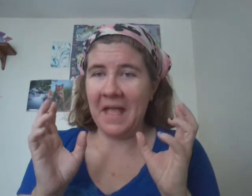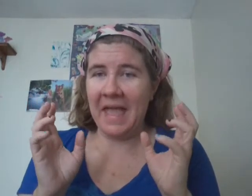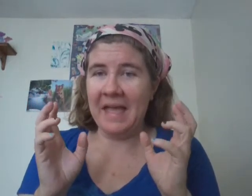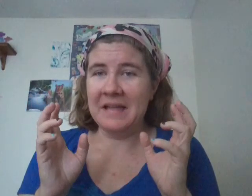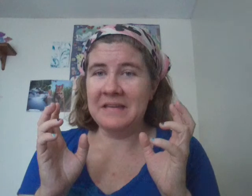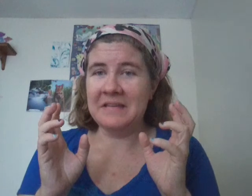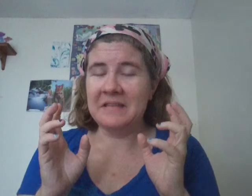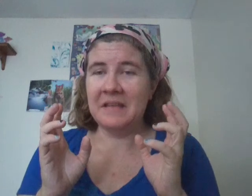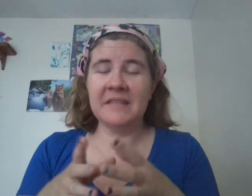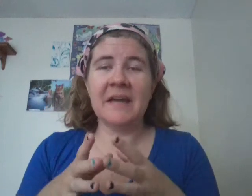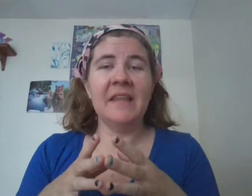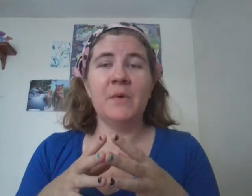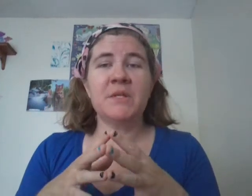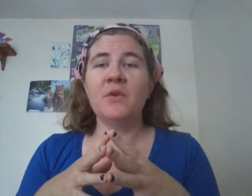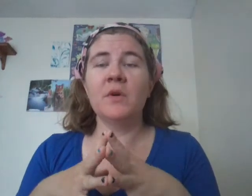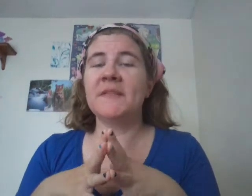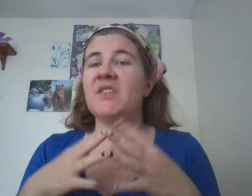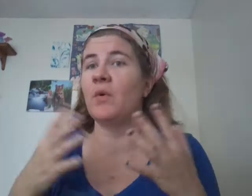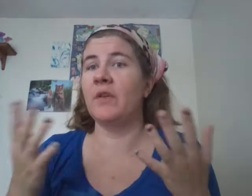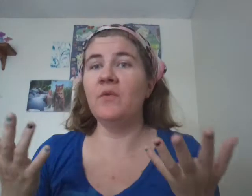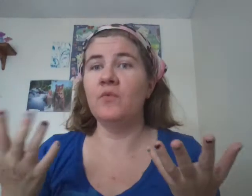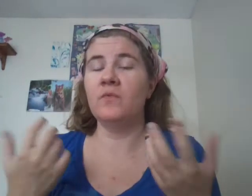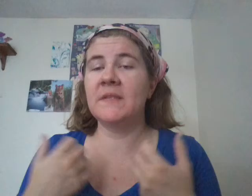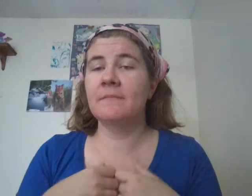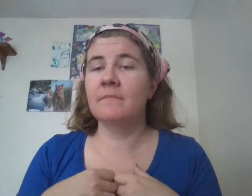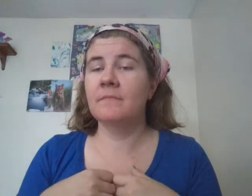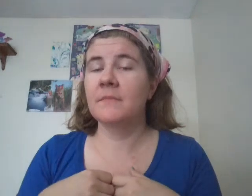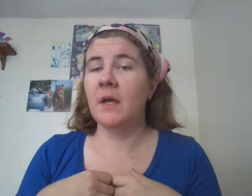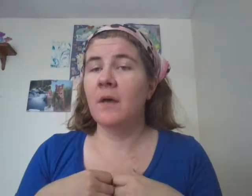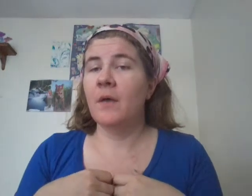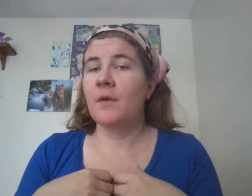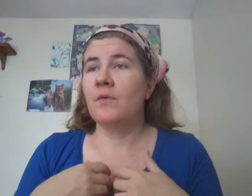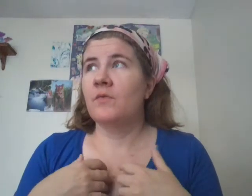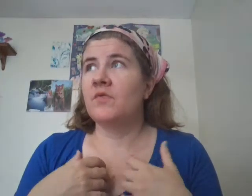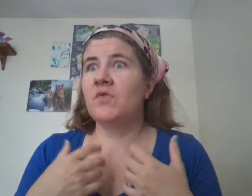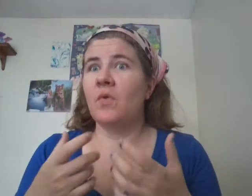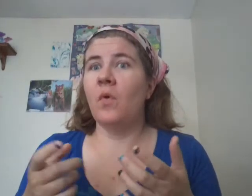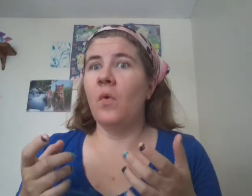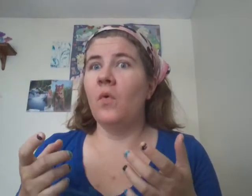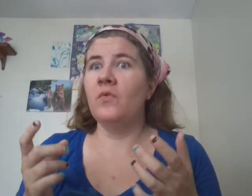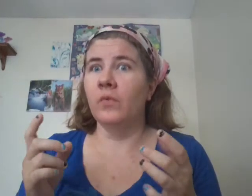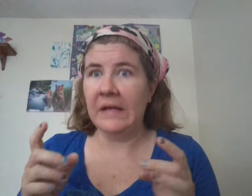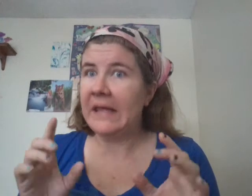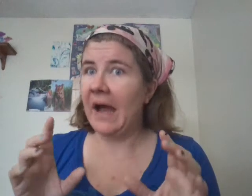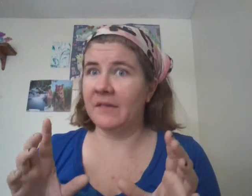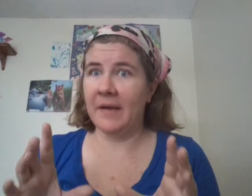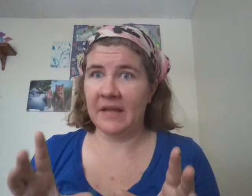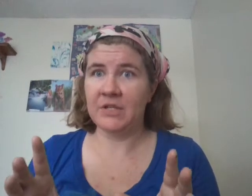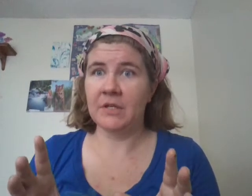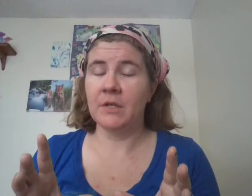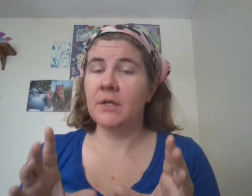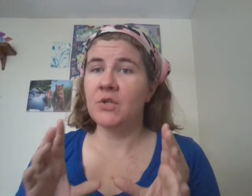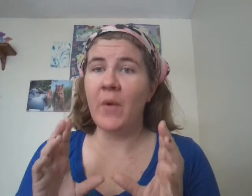And in sign language, they're words they just don't use. So, you really have to pay attention to